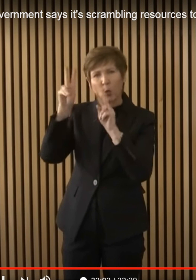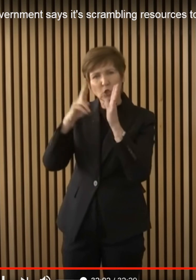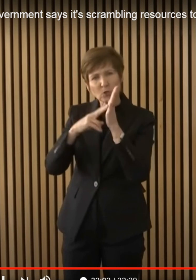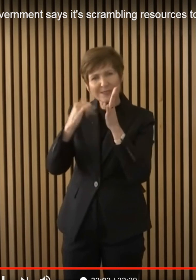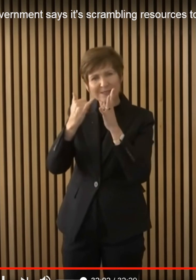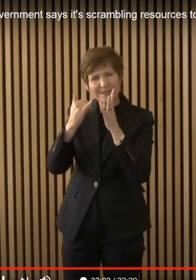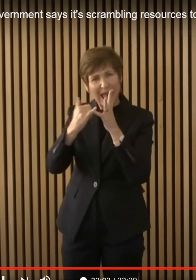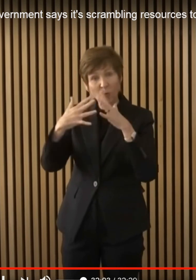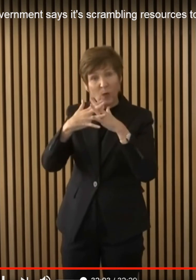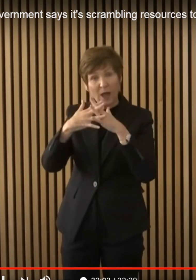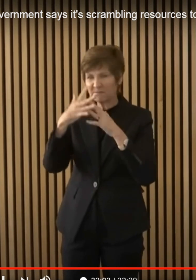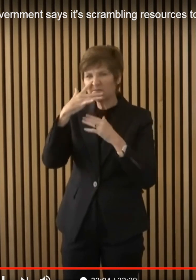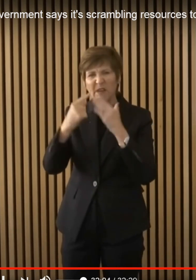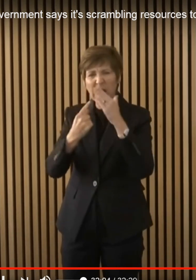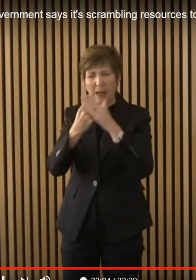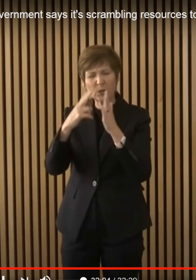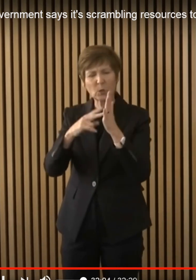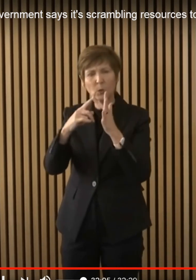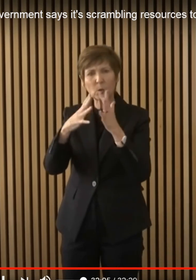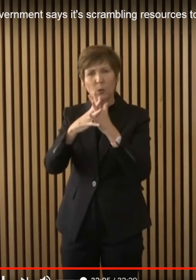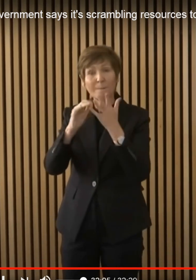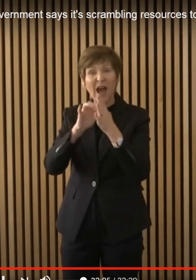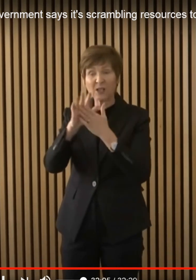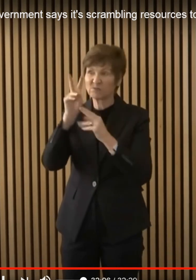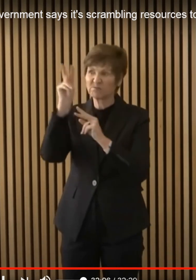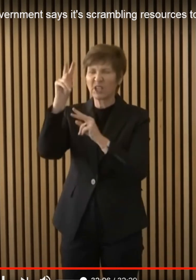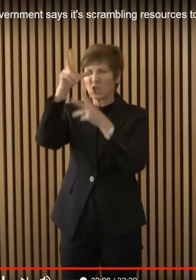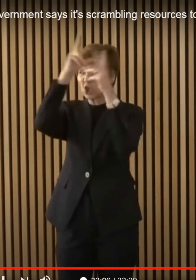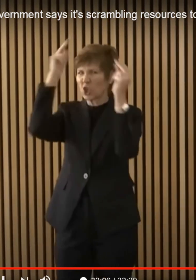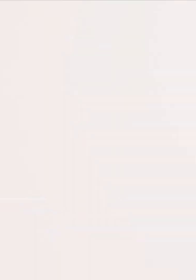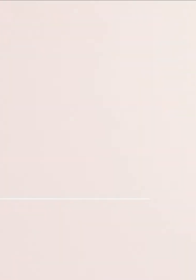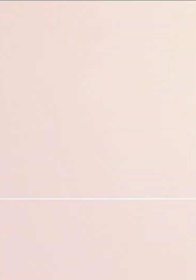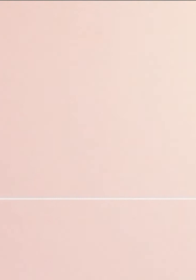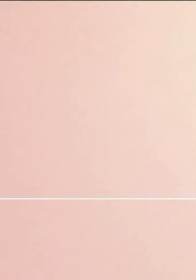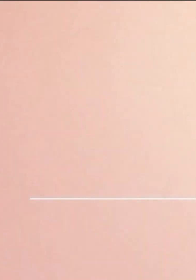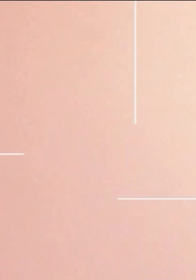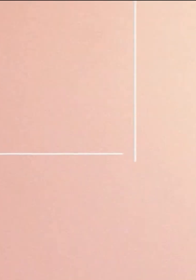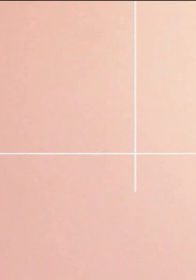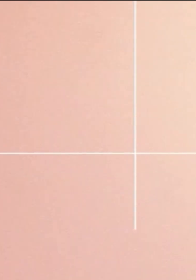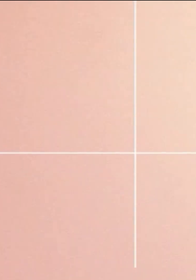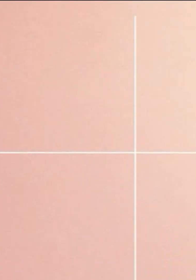situations, and it's a critical part of our success. Thank you very much.